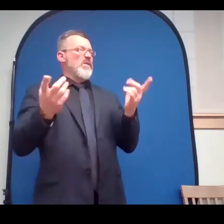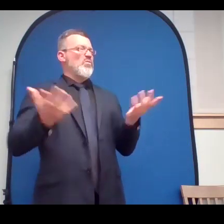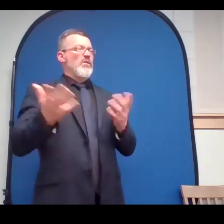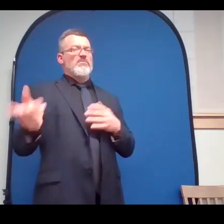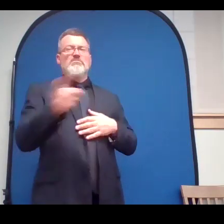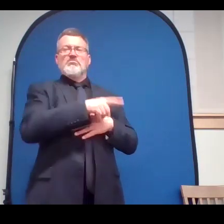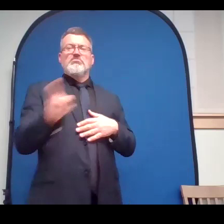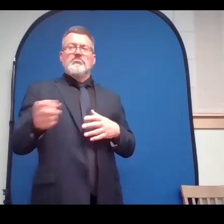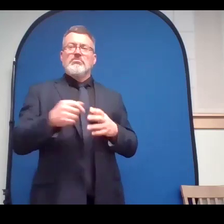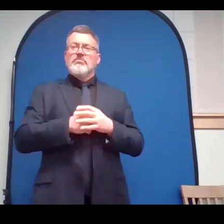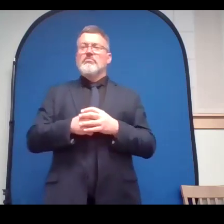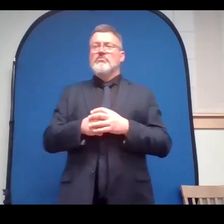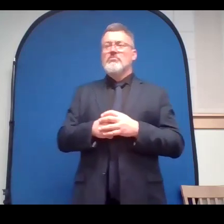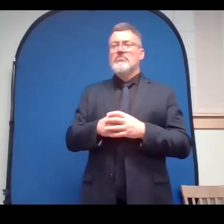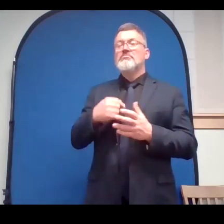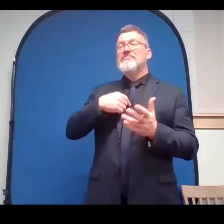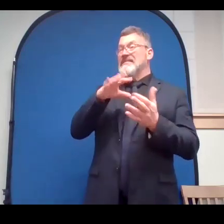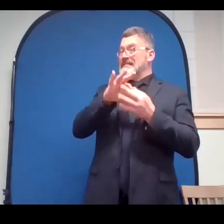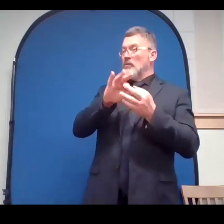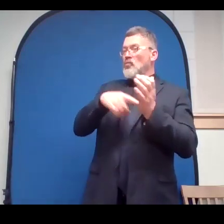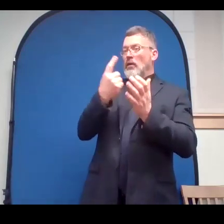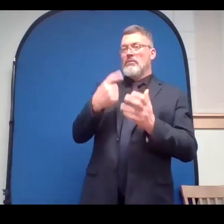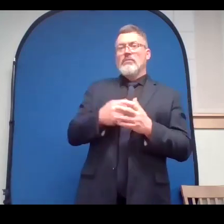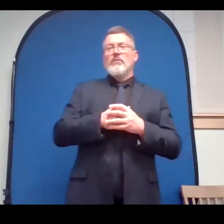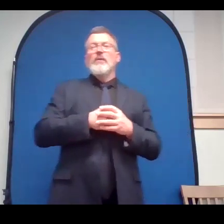said it a couple of times in interviews.